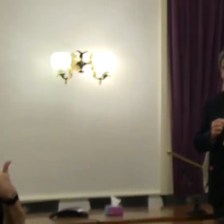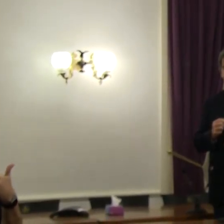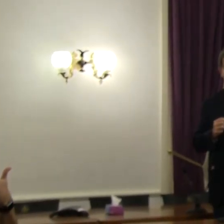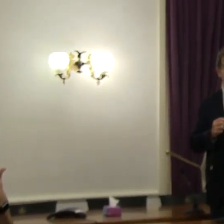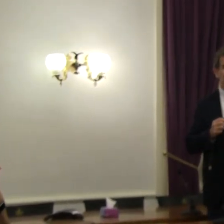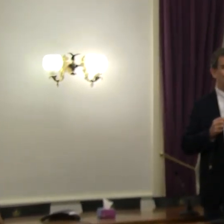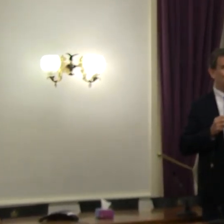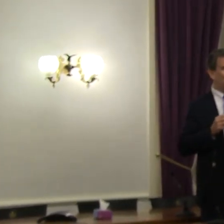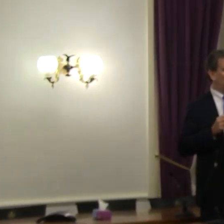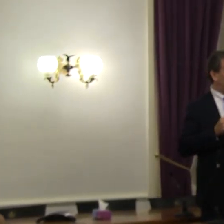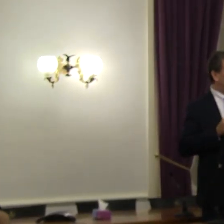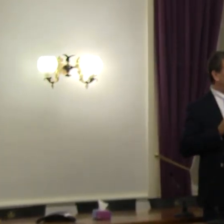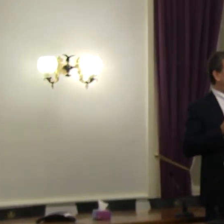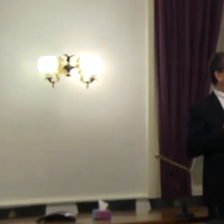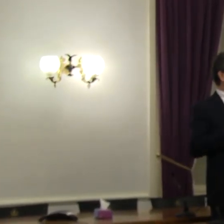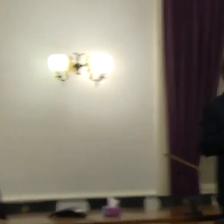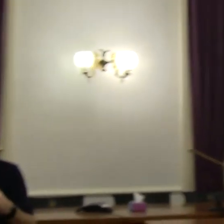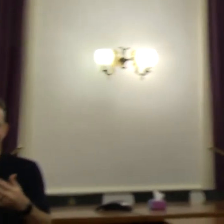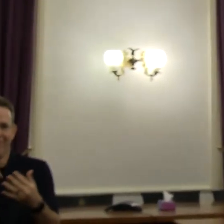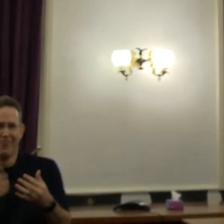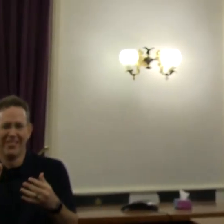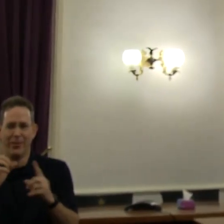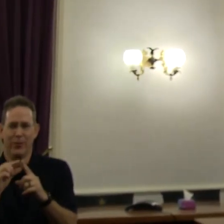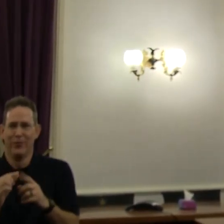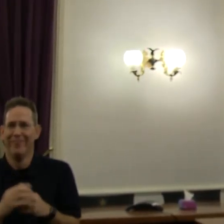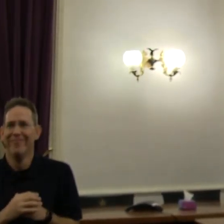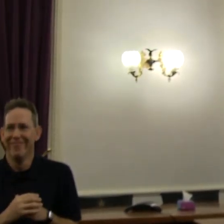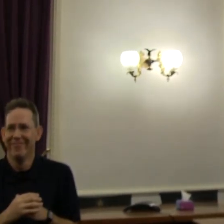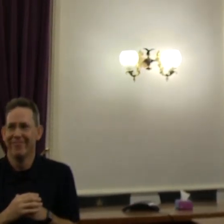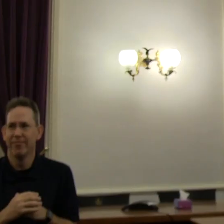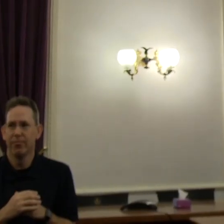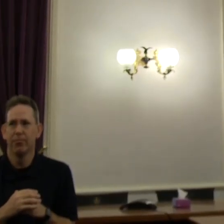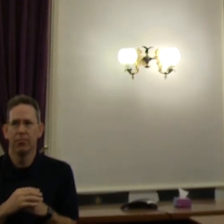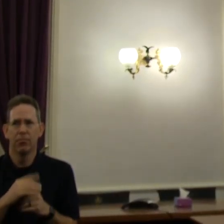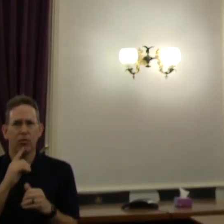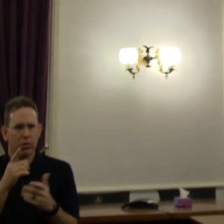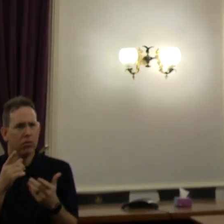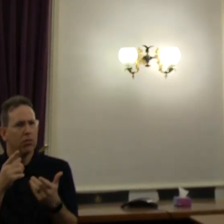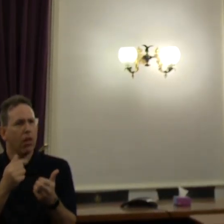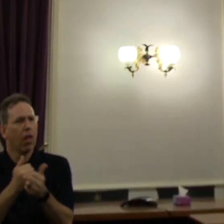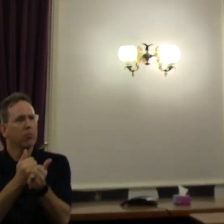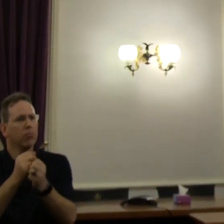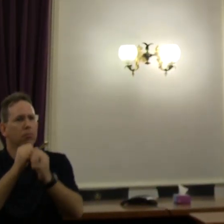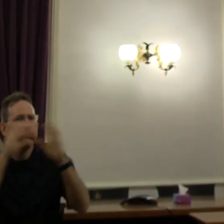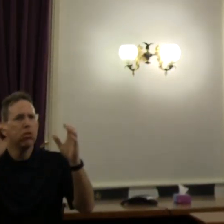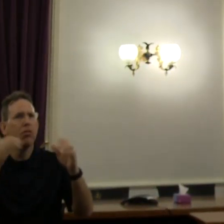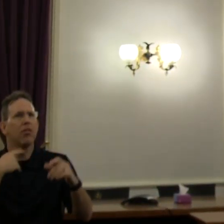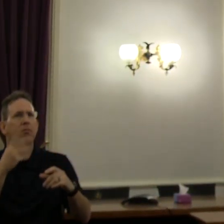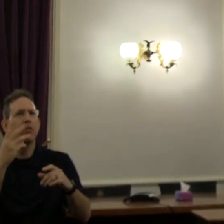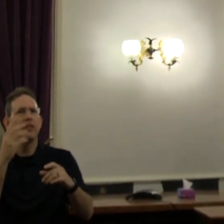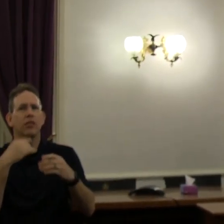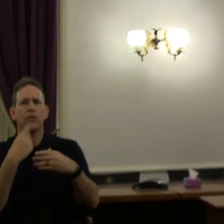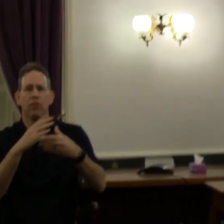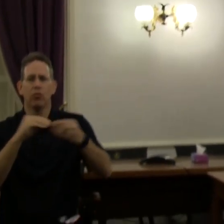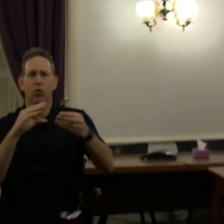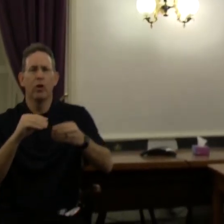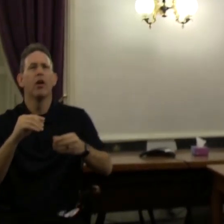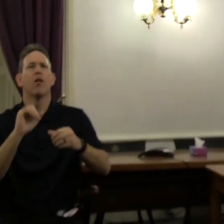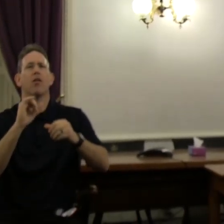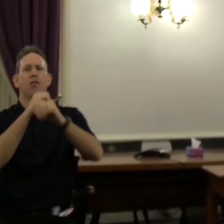SSDI, Medicaid. Talk about what would happen if they were block granted. So please, more stories the